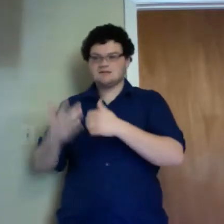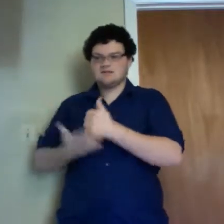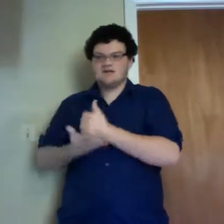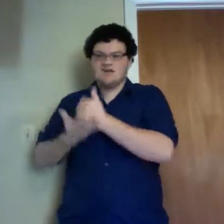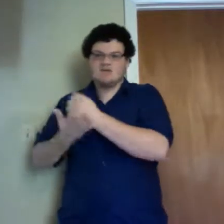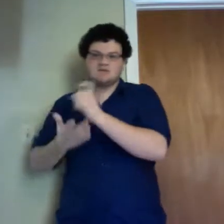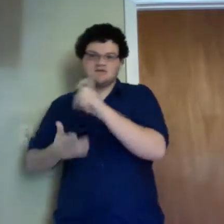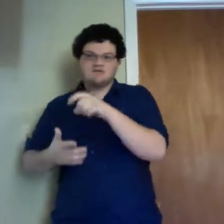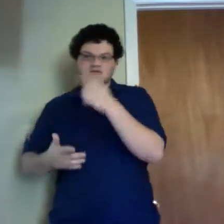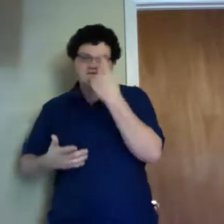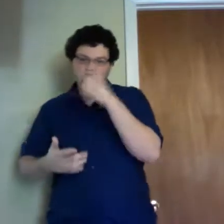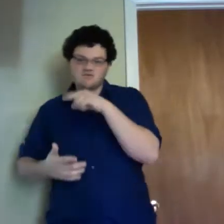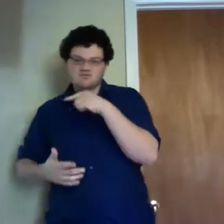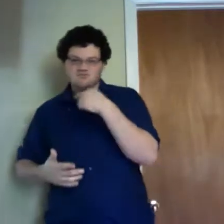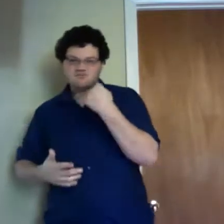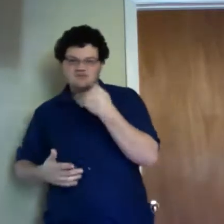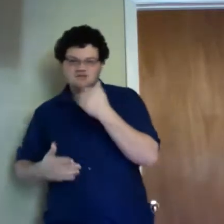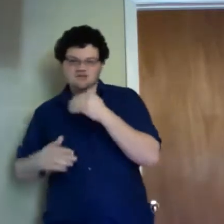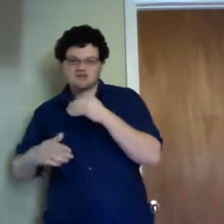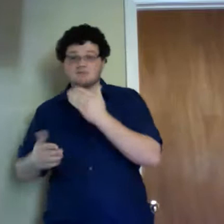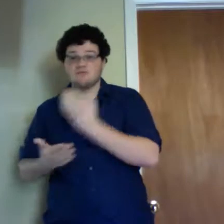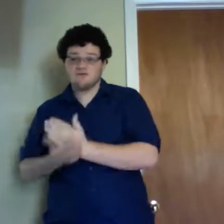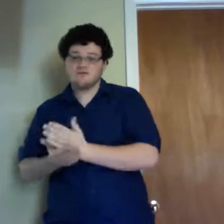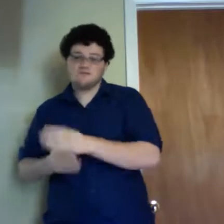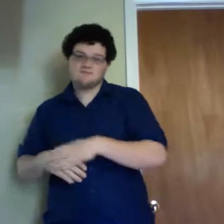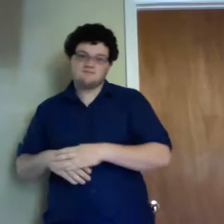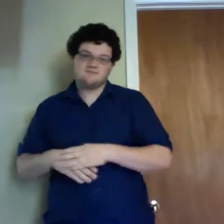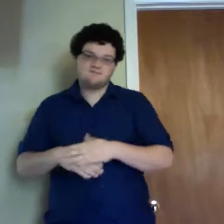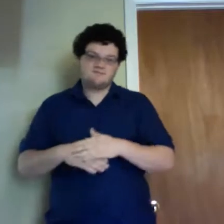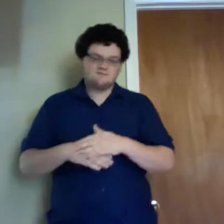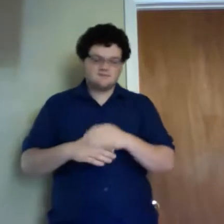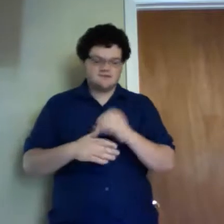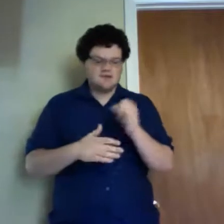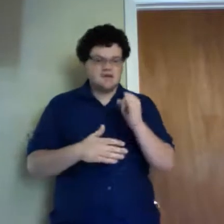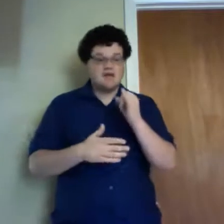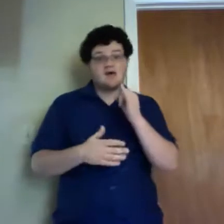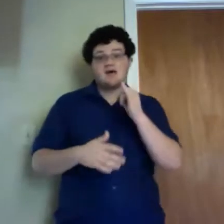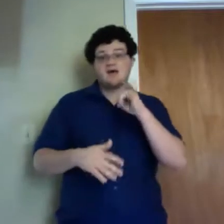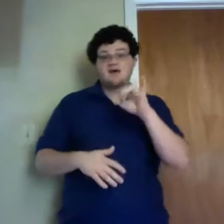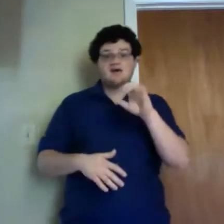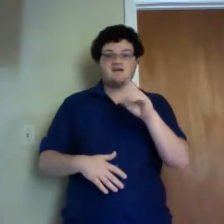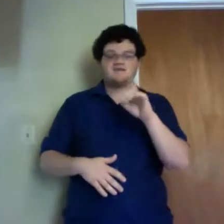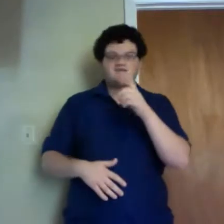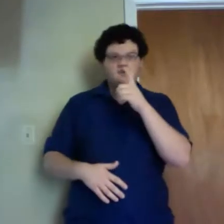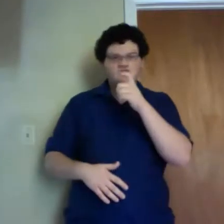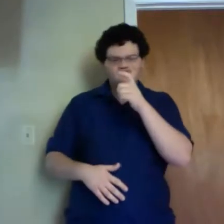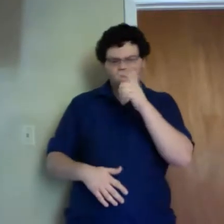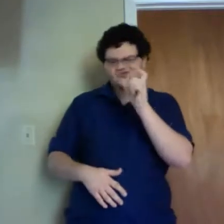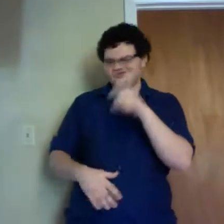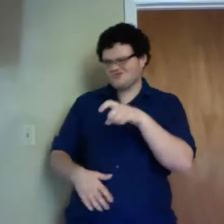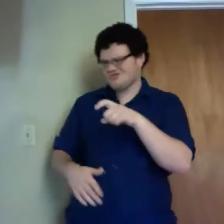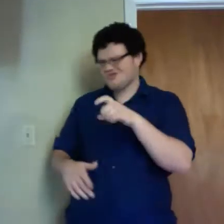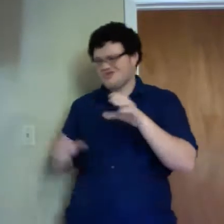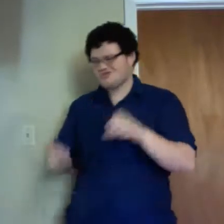likely risk of injury to those involved. Identify who is responsible. Document the name of the person responsible